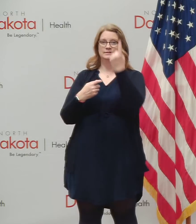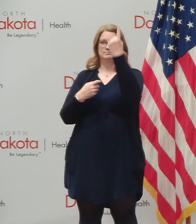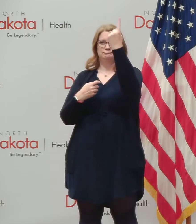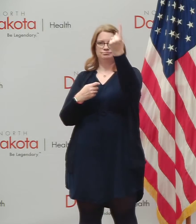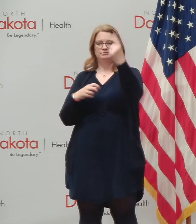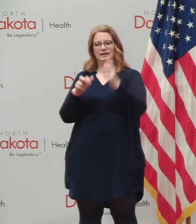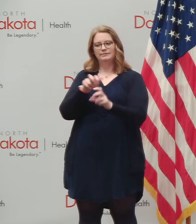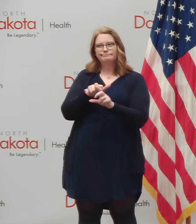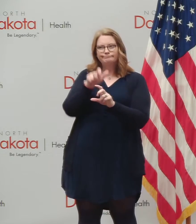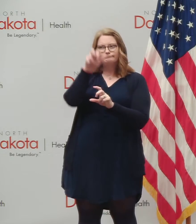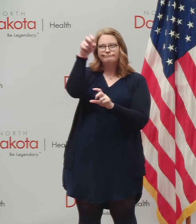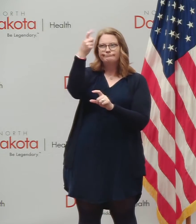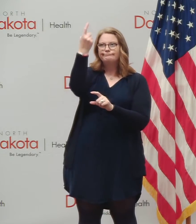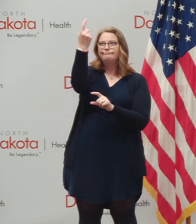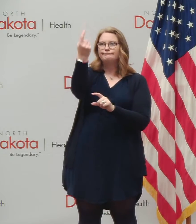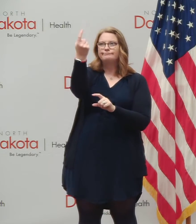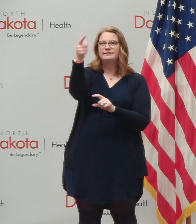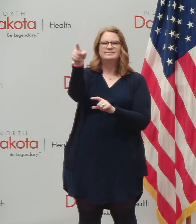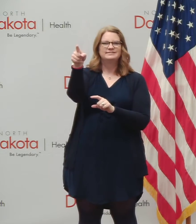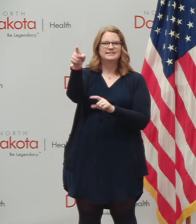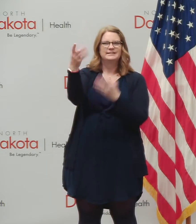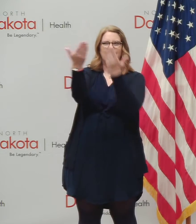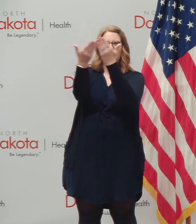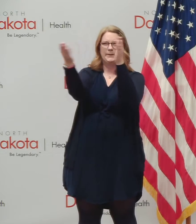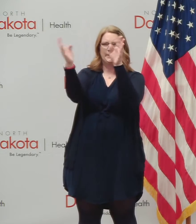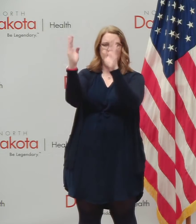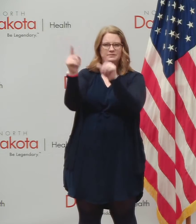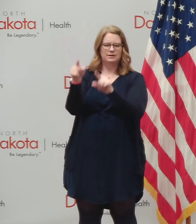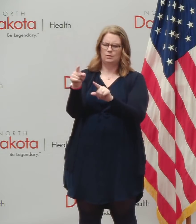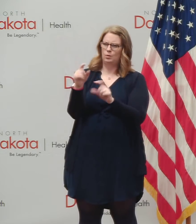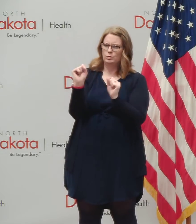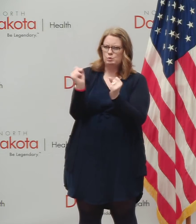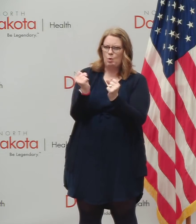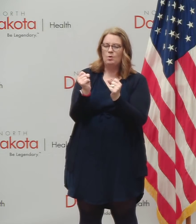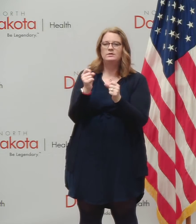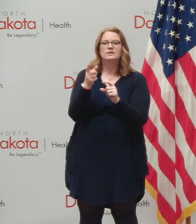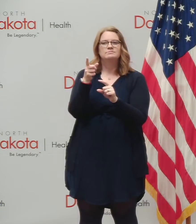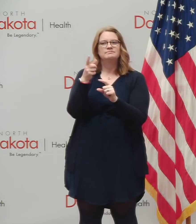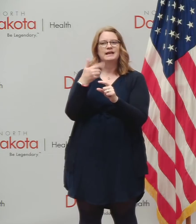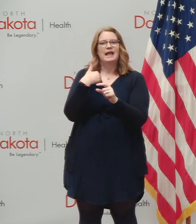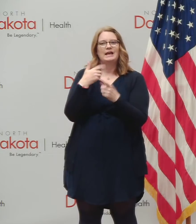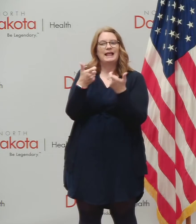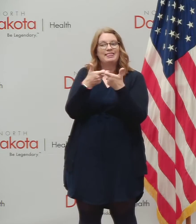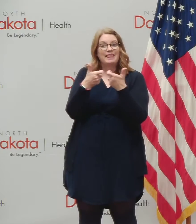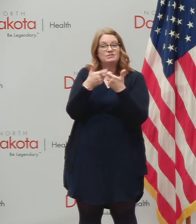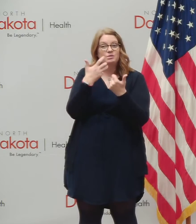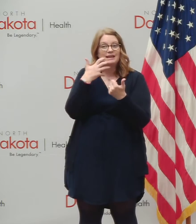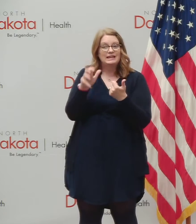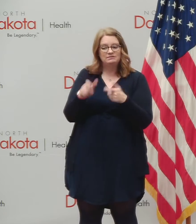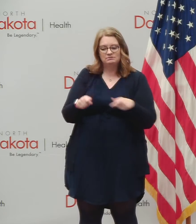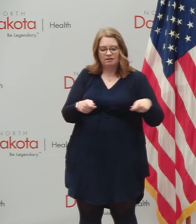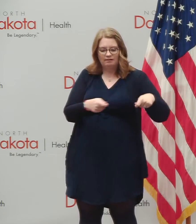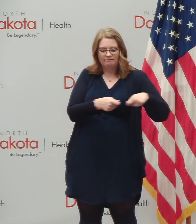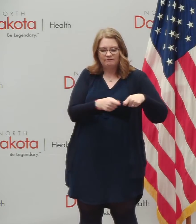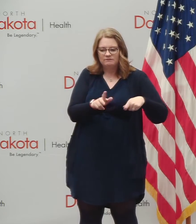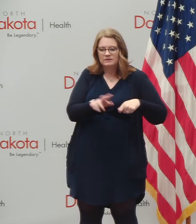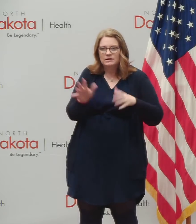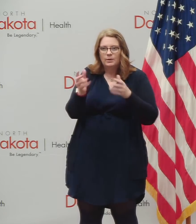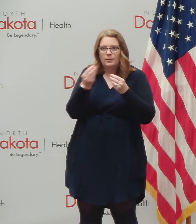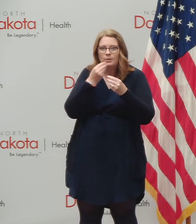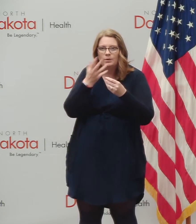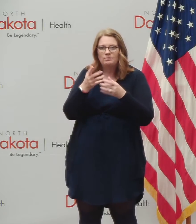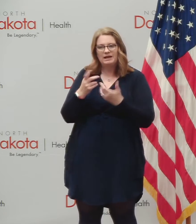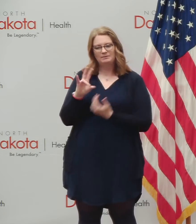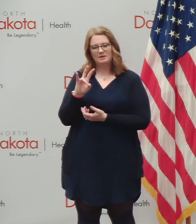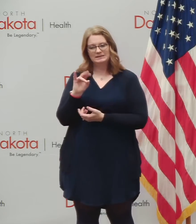deer stand. He was, of course, we had unseasonably cold weather. He was armed with only an electric heater and had about 70